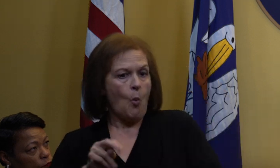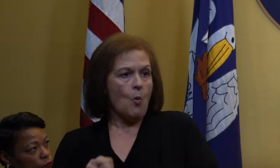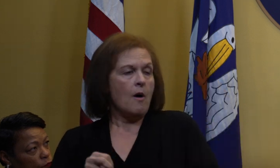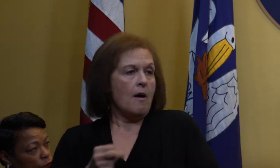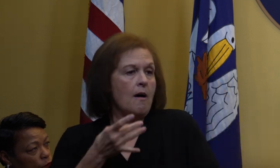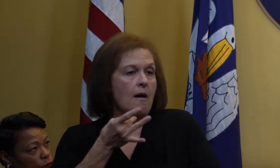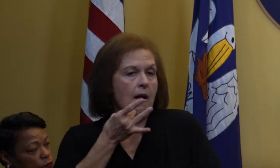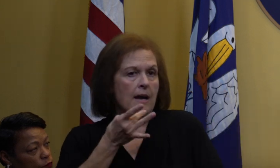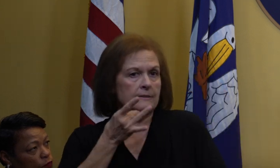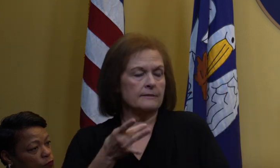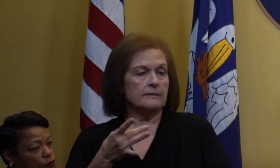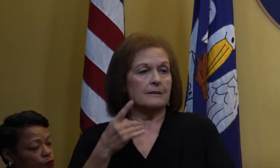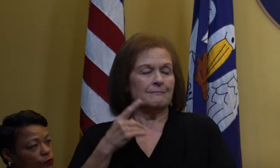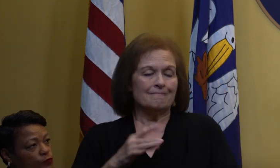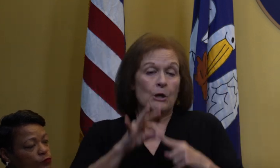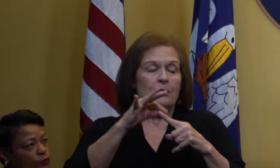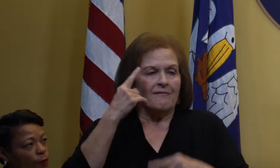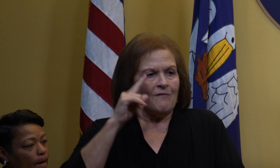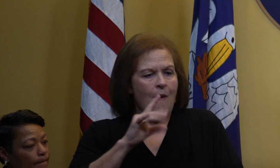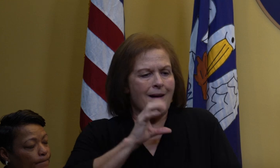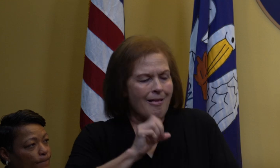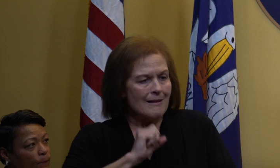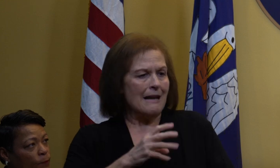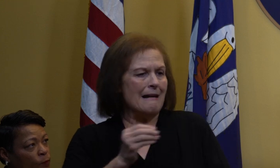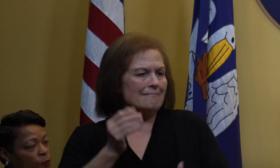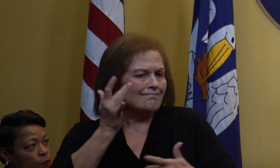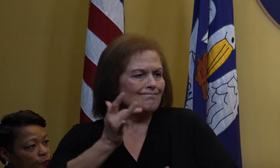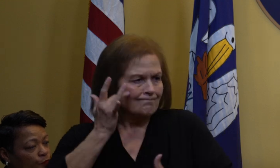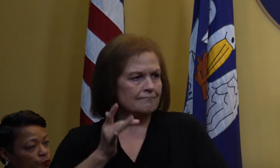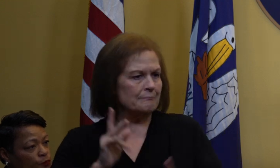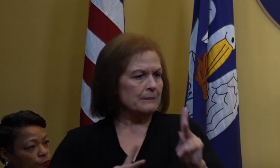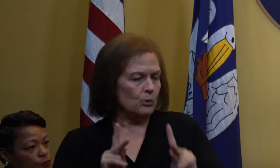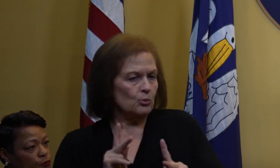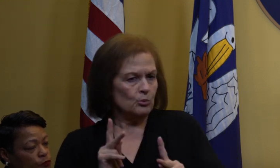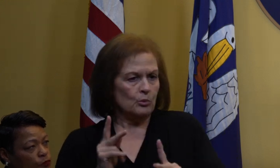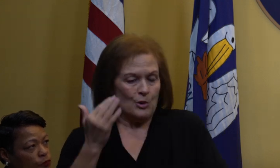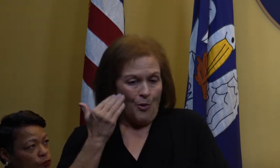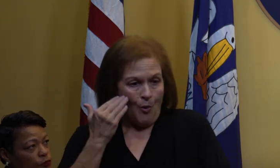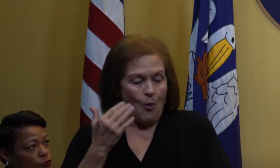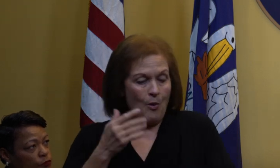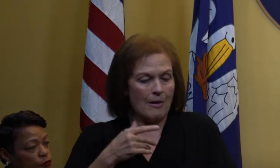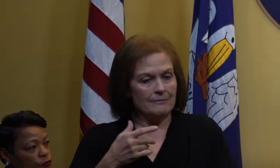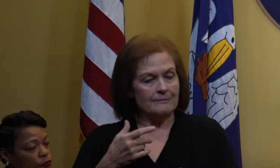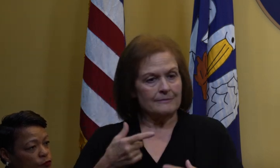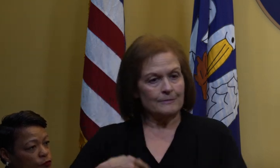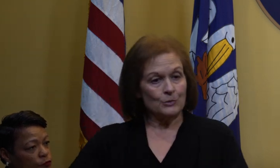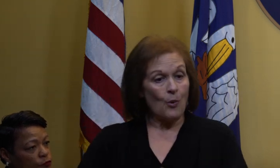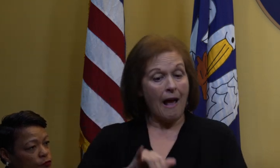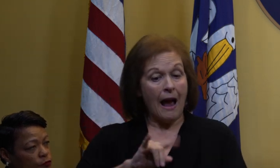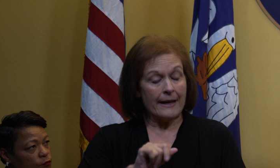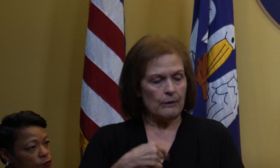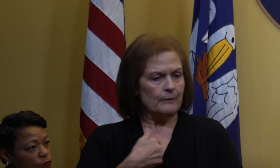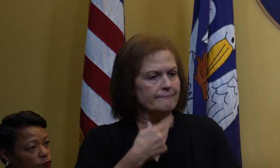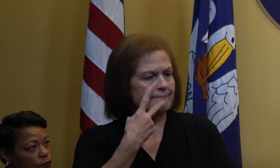vulnerable, typically elderly and medically compromised folks that we know had challenges during Ida. And we